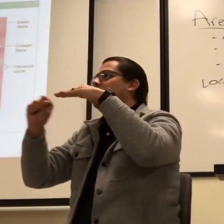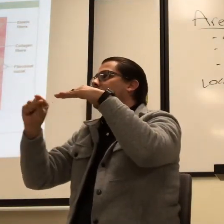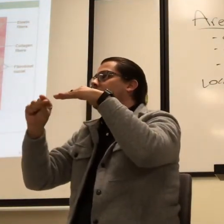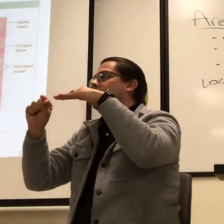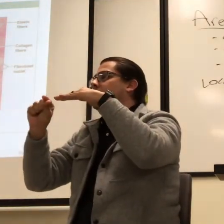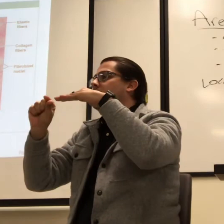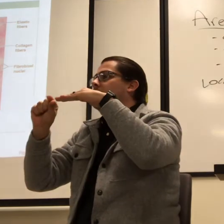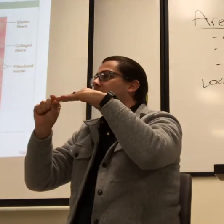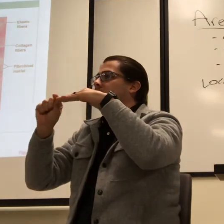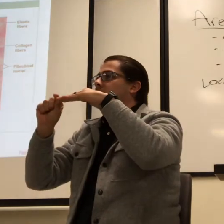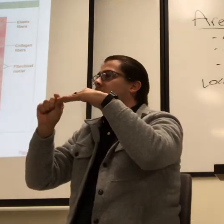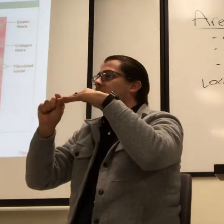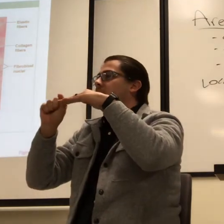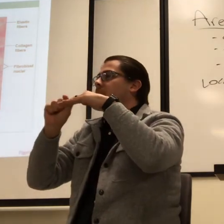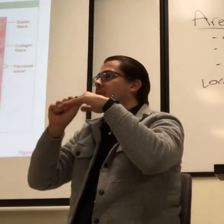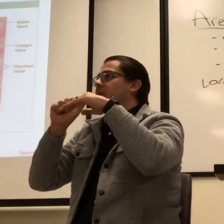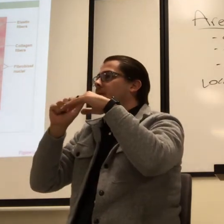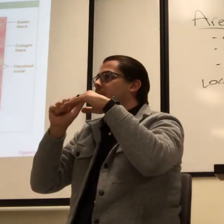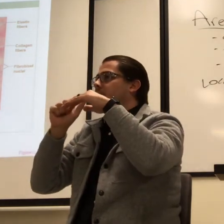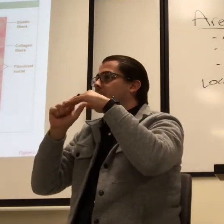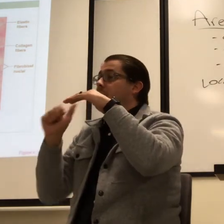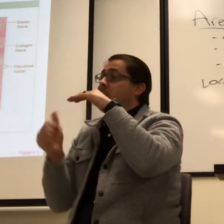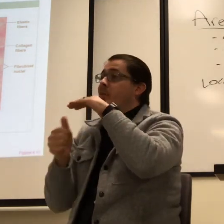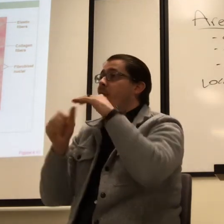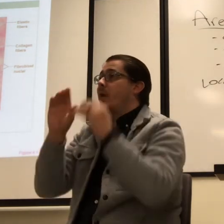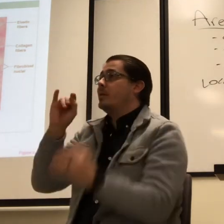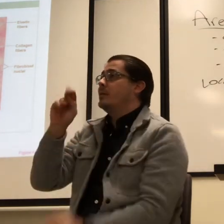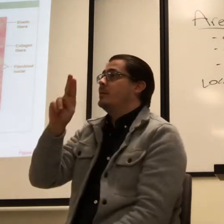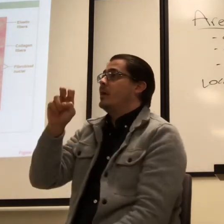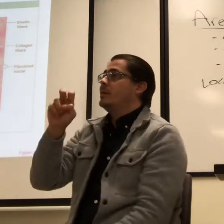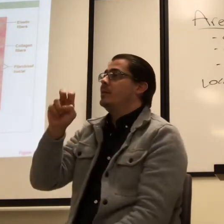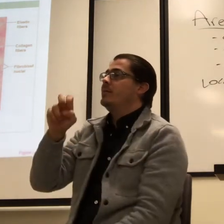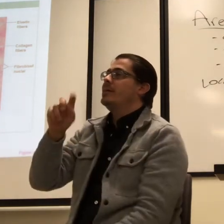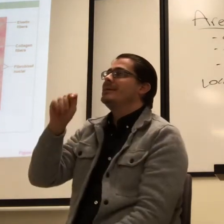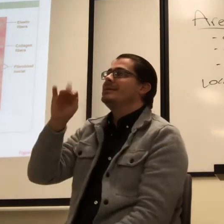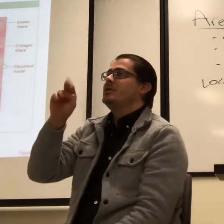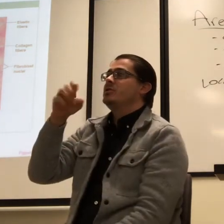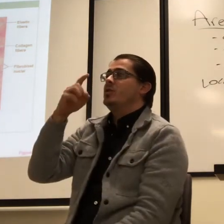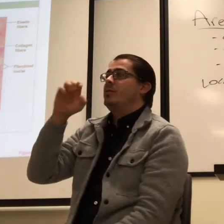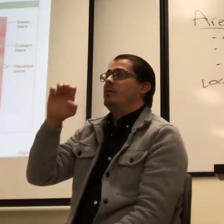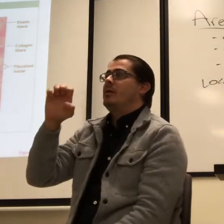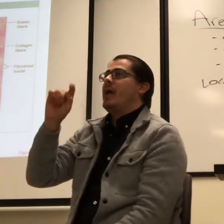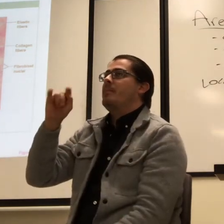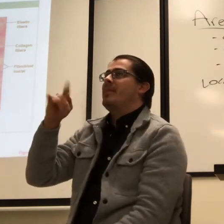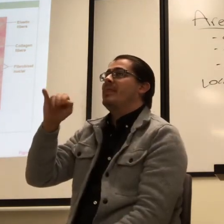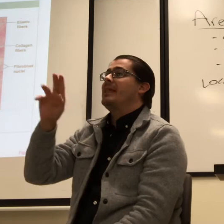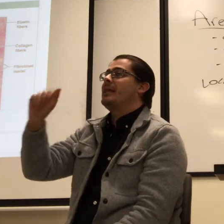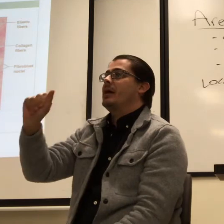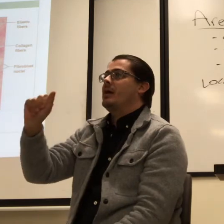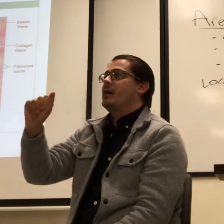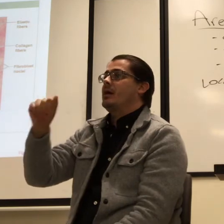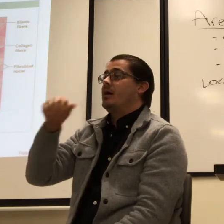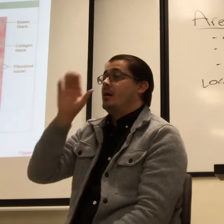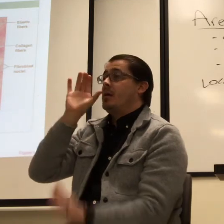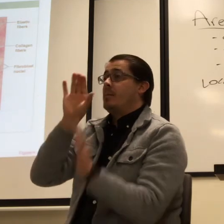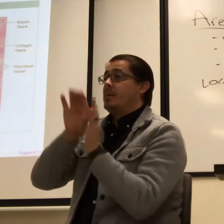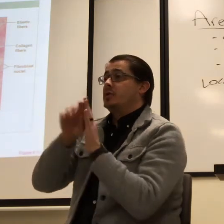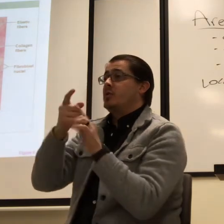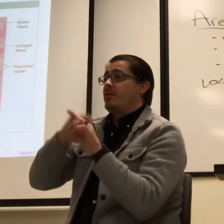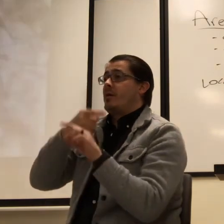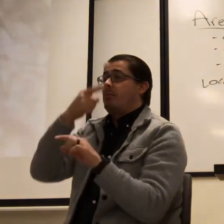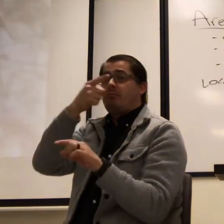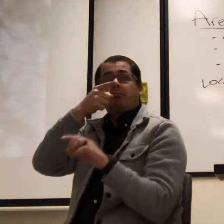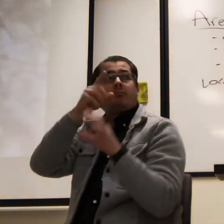Underlying the underlying connective tissue of epithelia. Okay. Here's a picture I took from our collection. It's